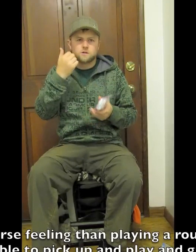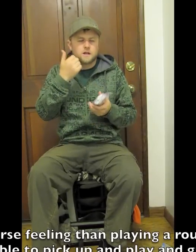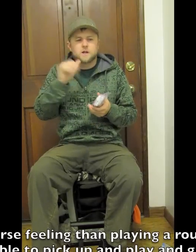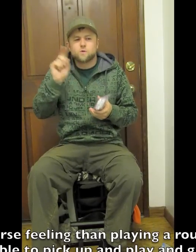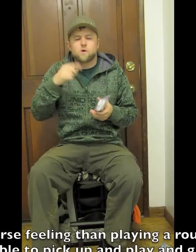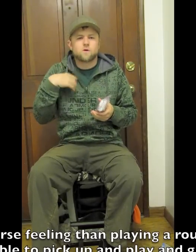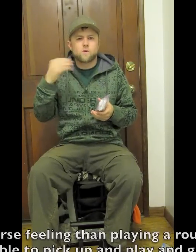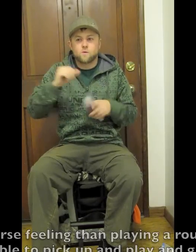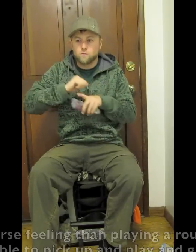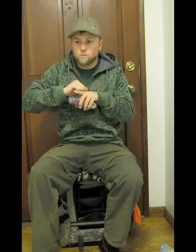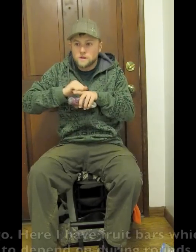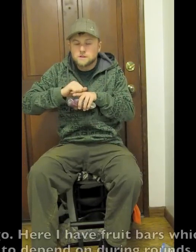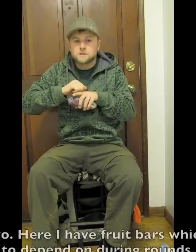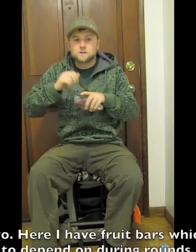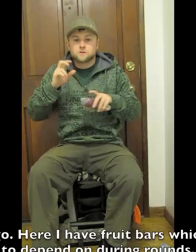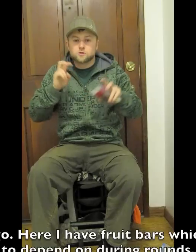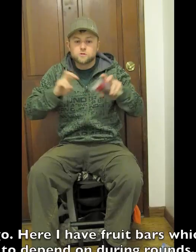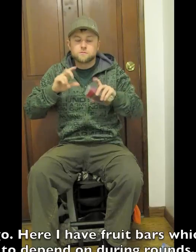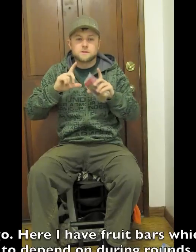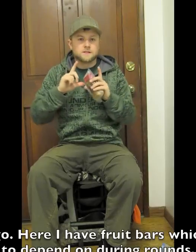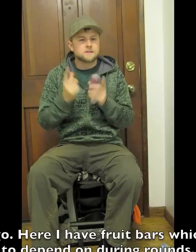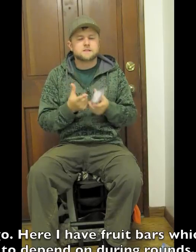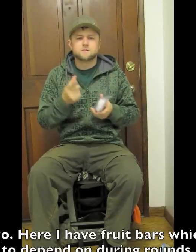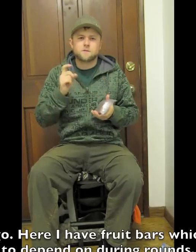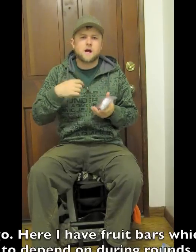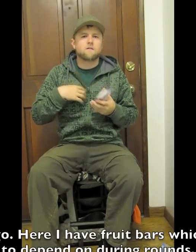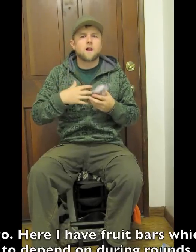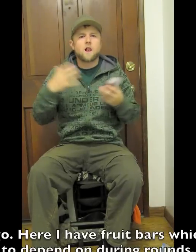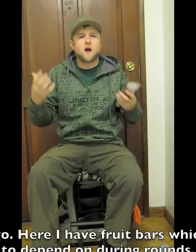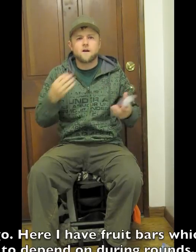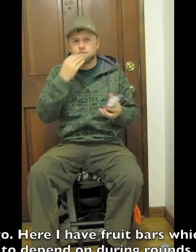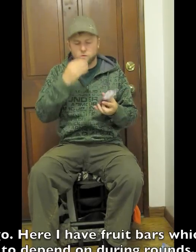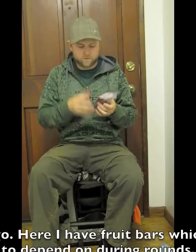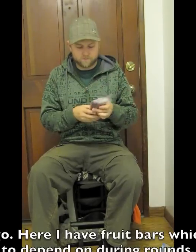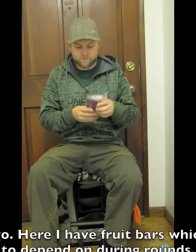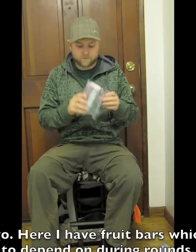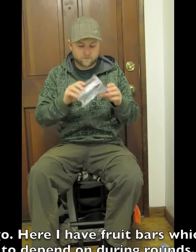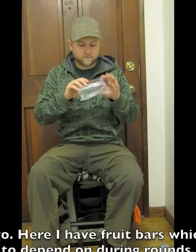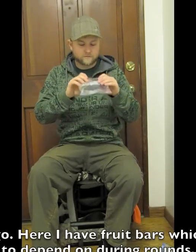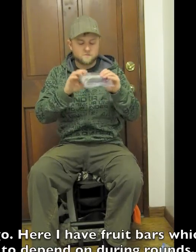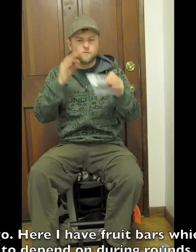See you me, see you me, see you me.